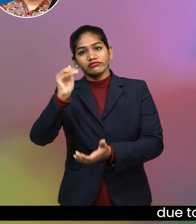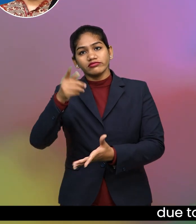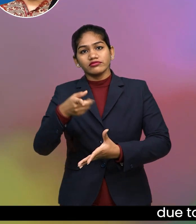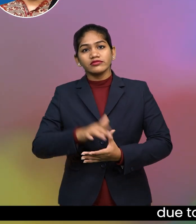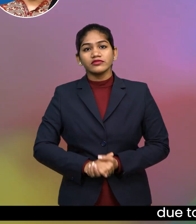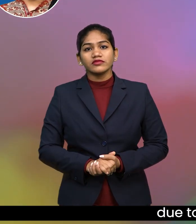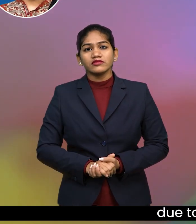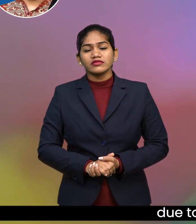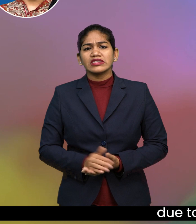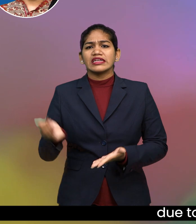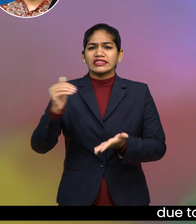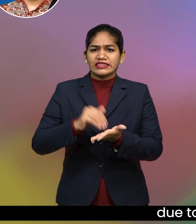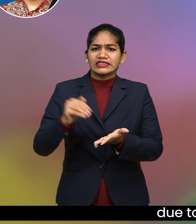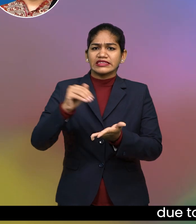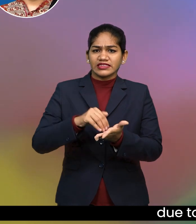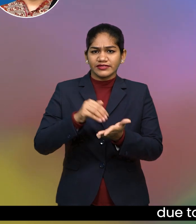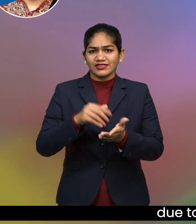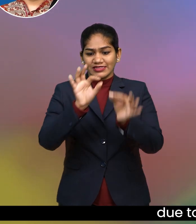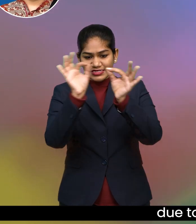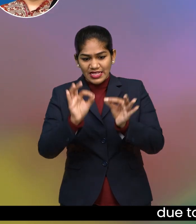due to repeated cell division